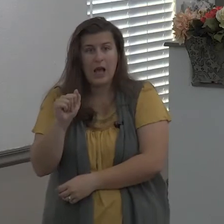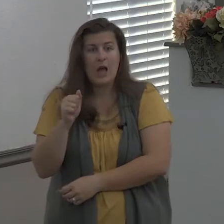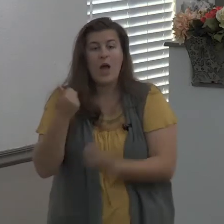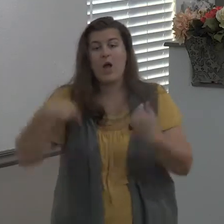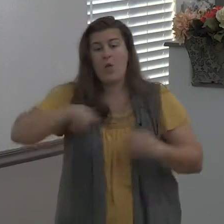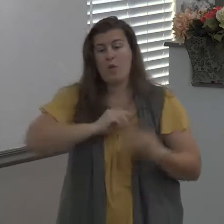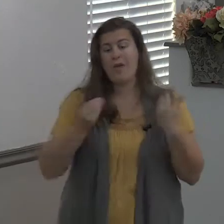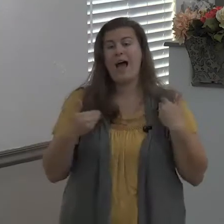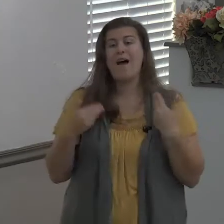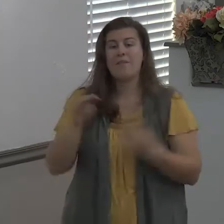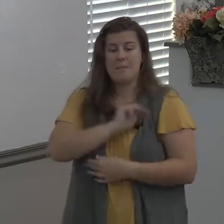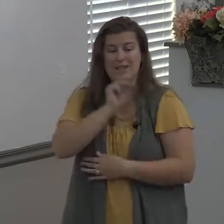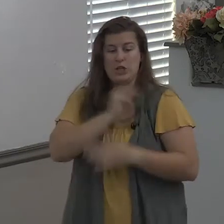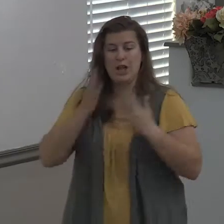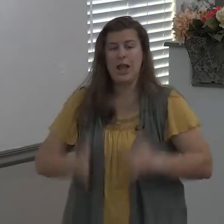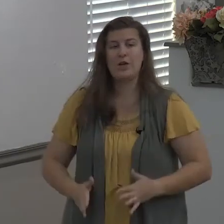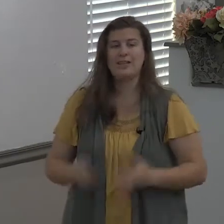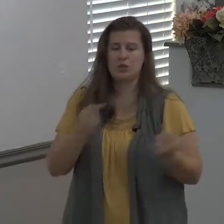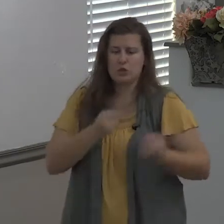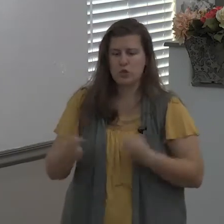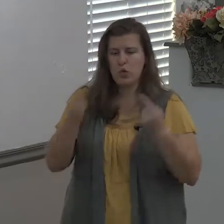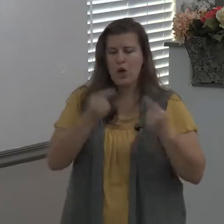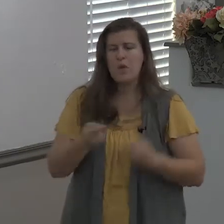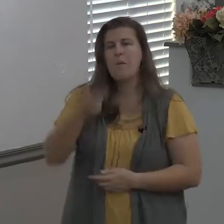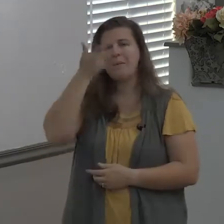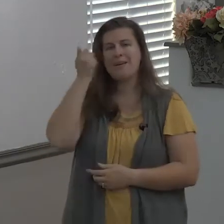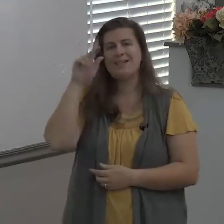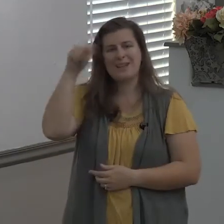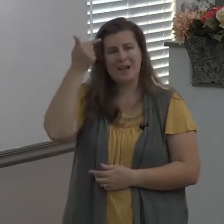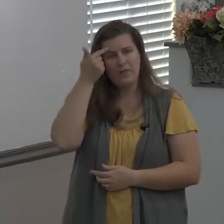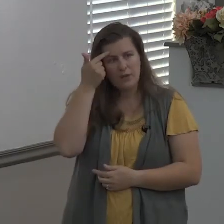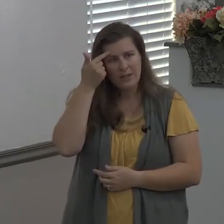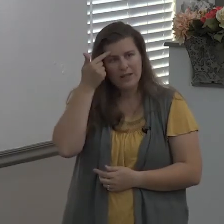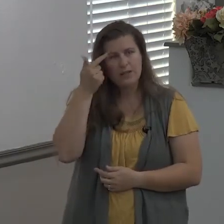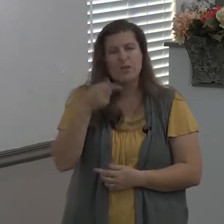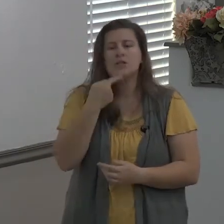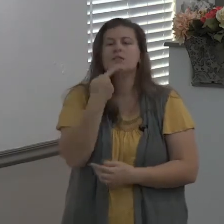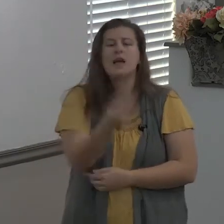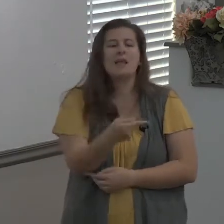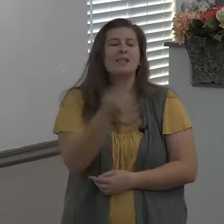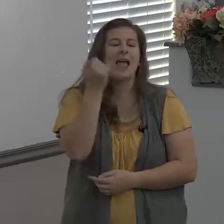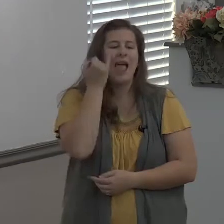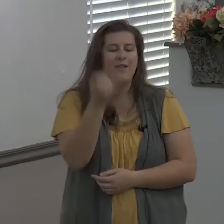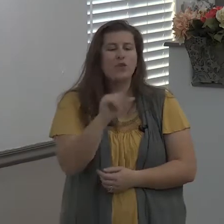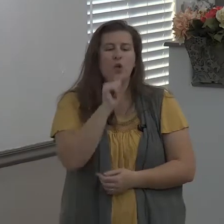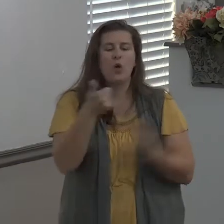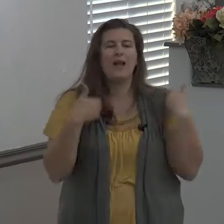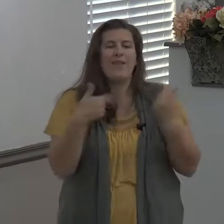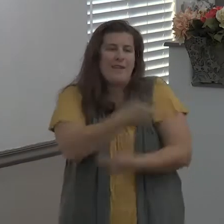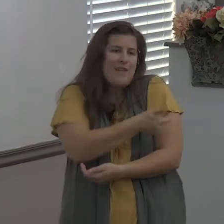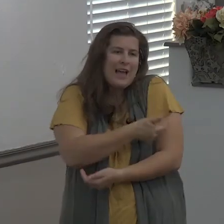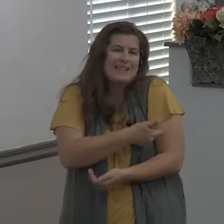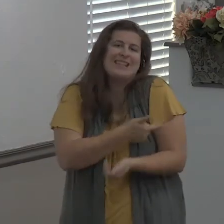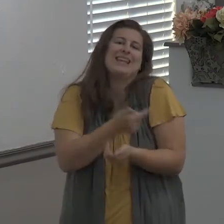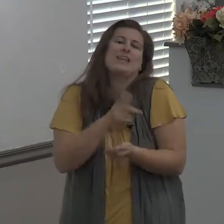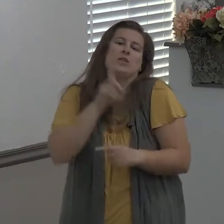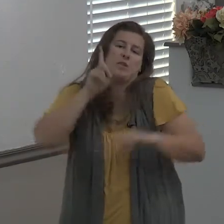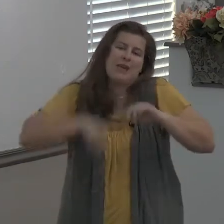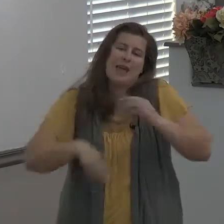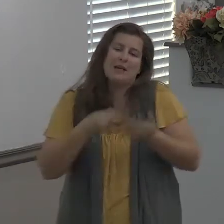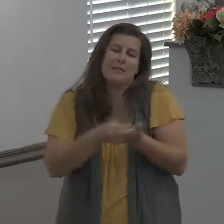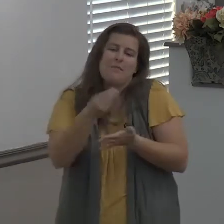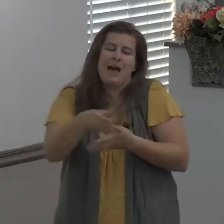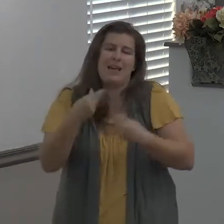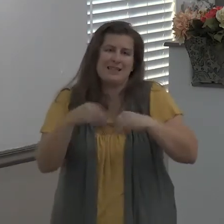in Sardinia that struggle getting groceries today because of that, because of the government, because